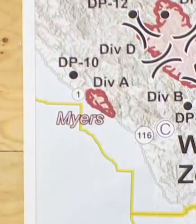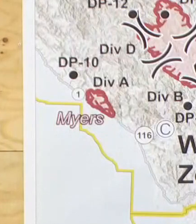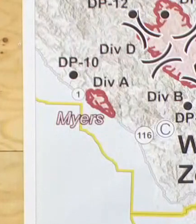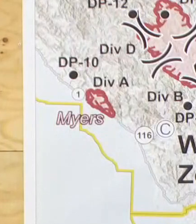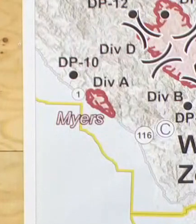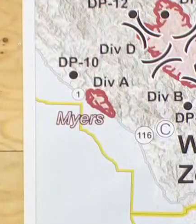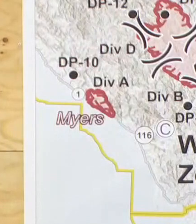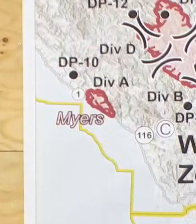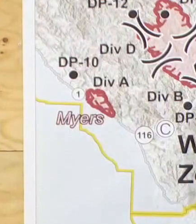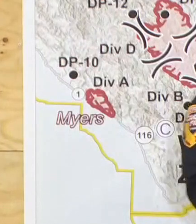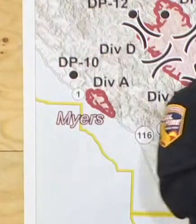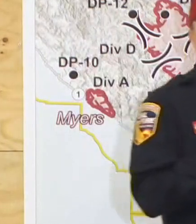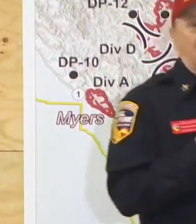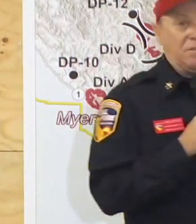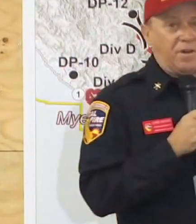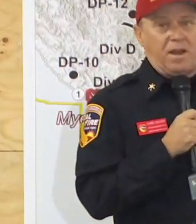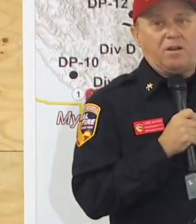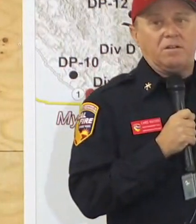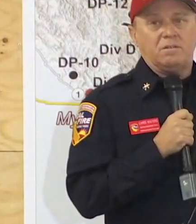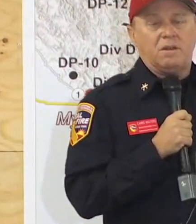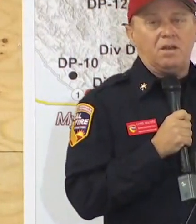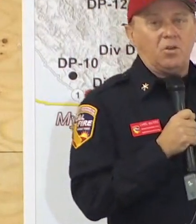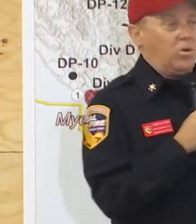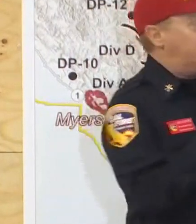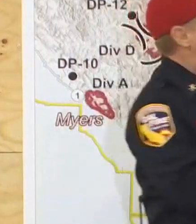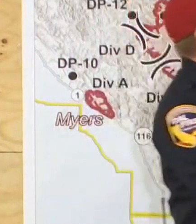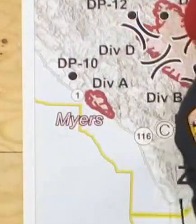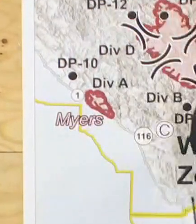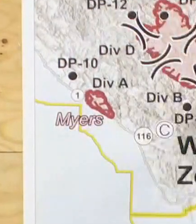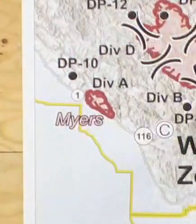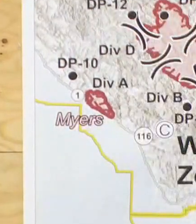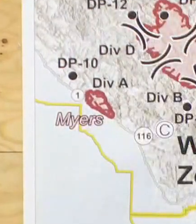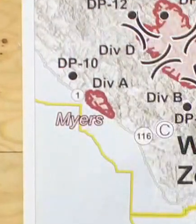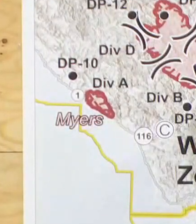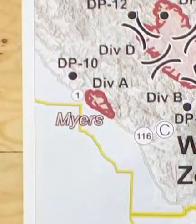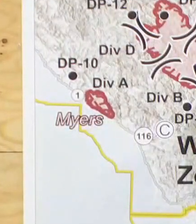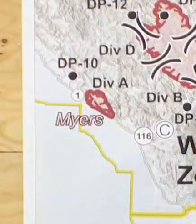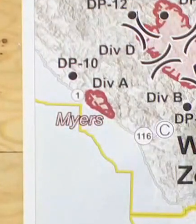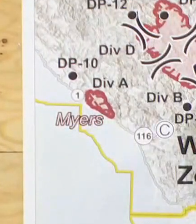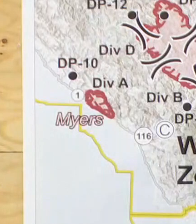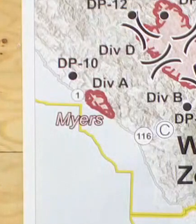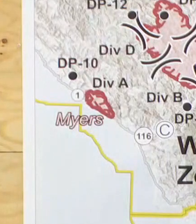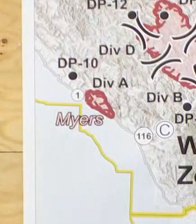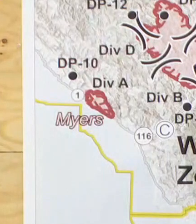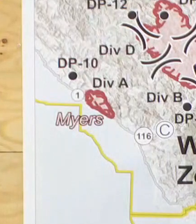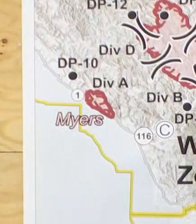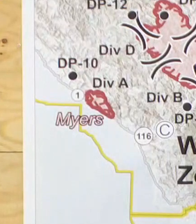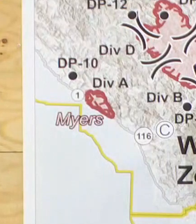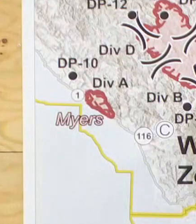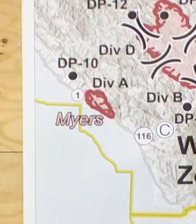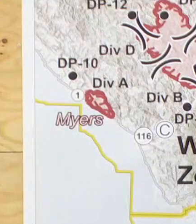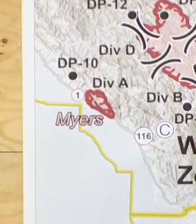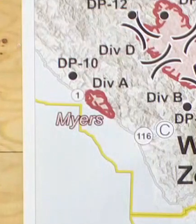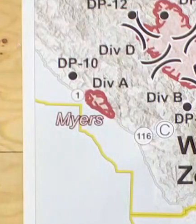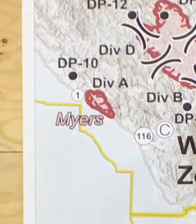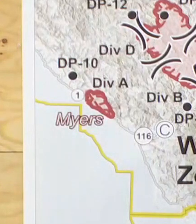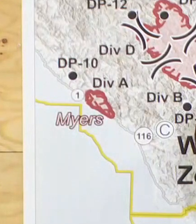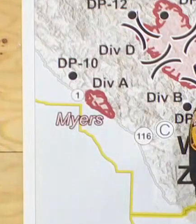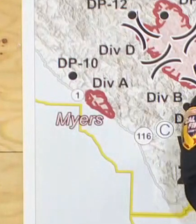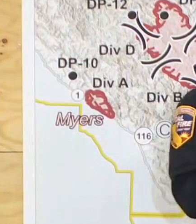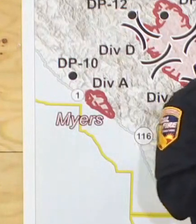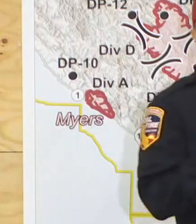are continuing down the east side of the fire, north, where Cache Creek comes down to Highway